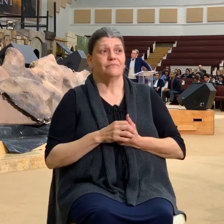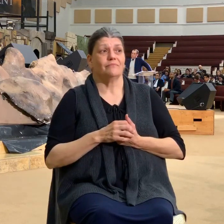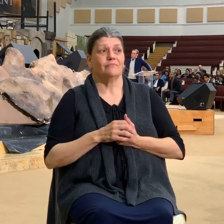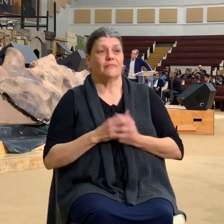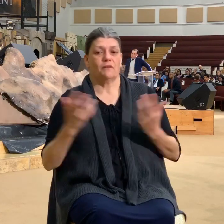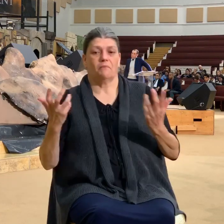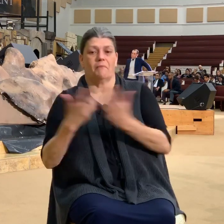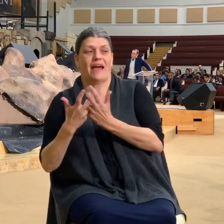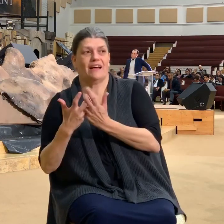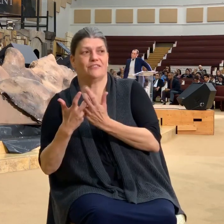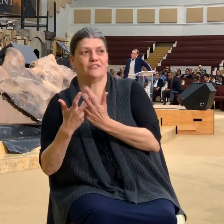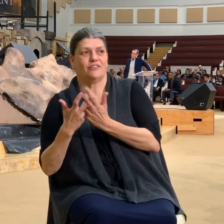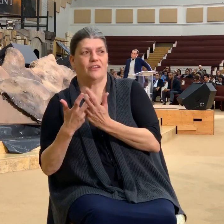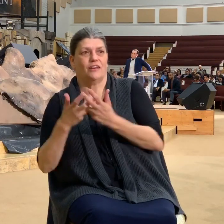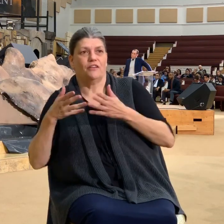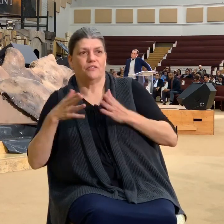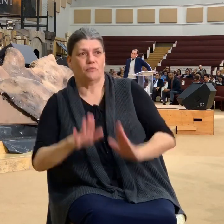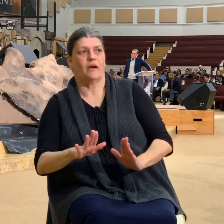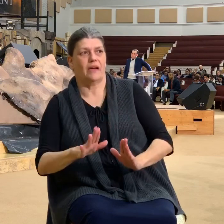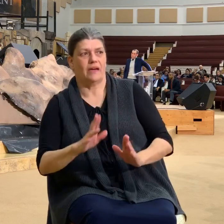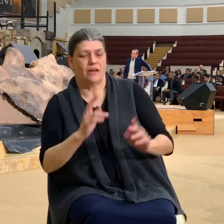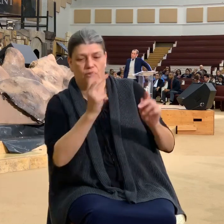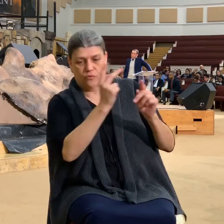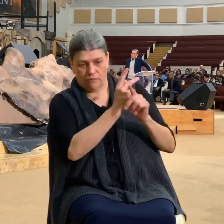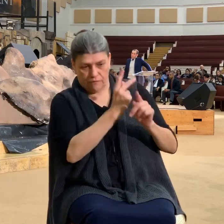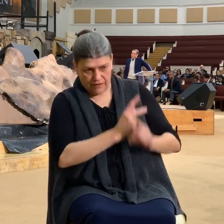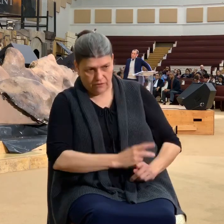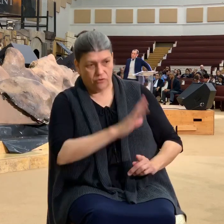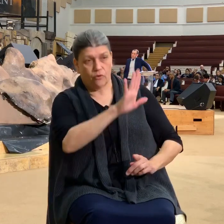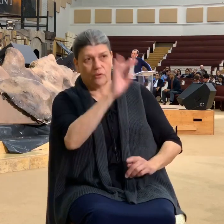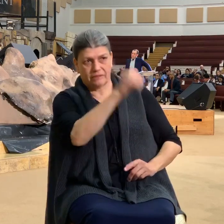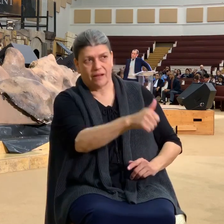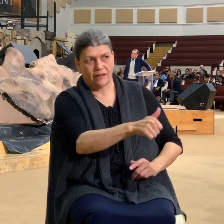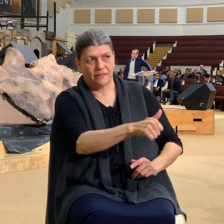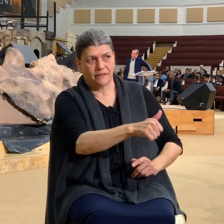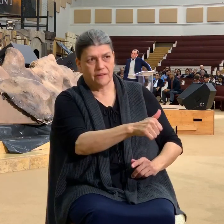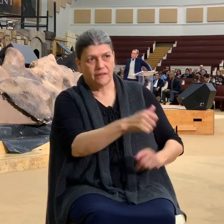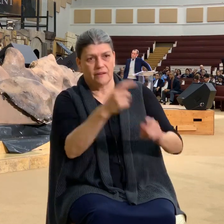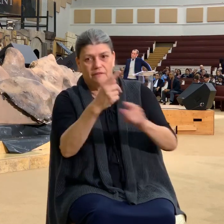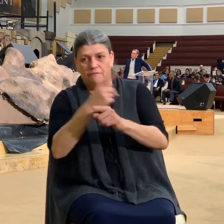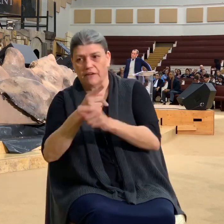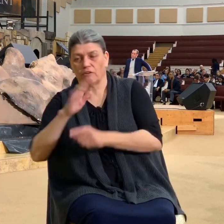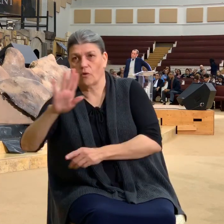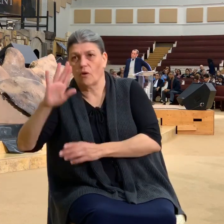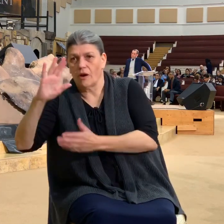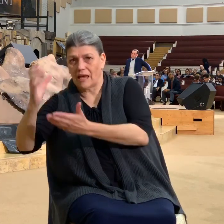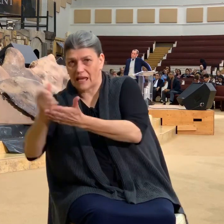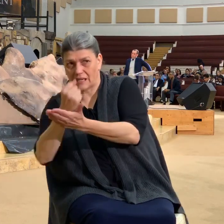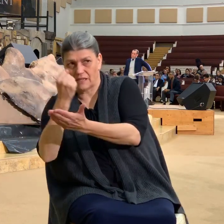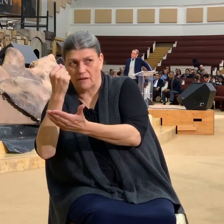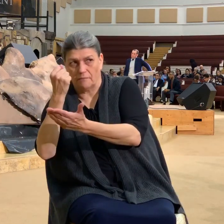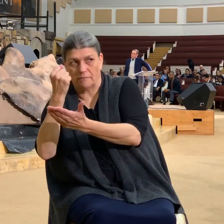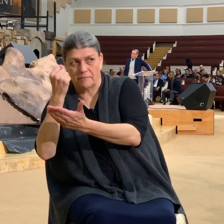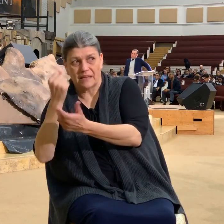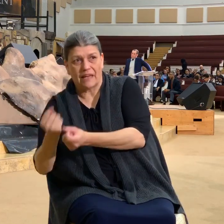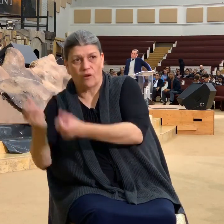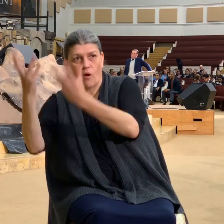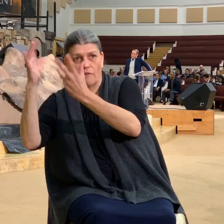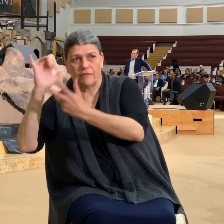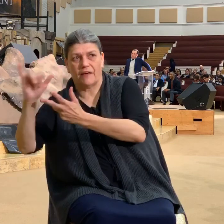Match the way you figure your tithe, figure your income, and then offer that to the